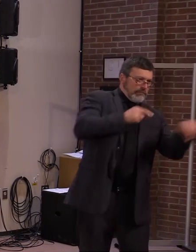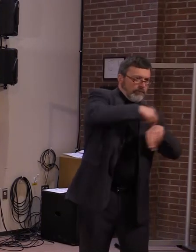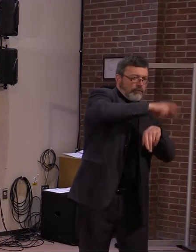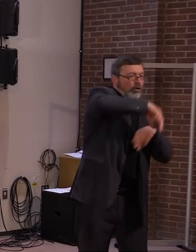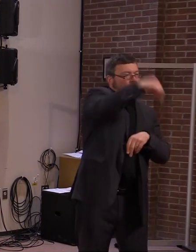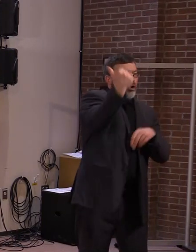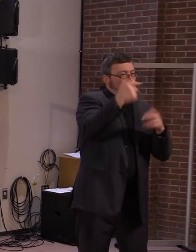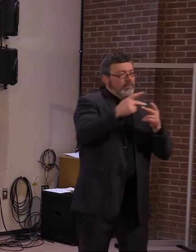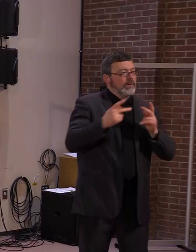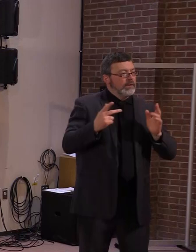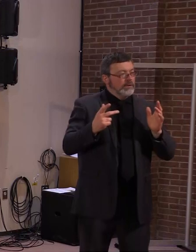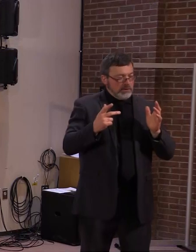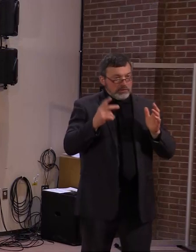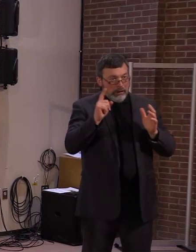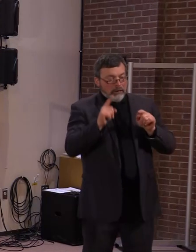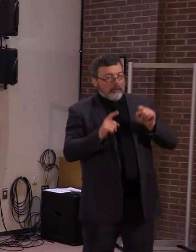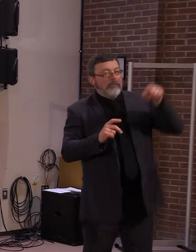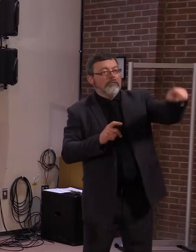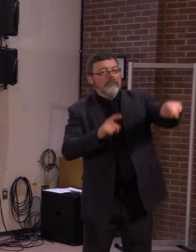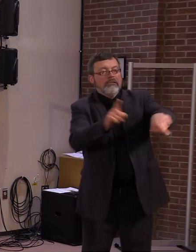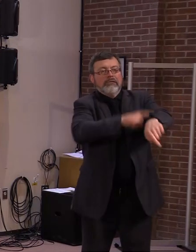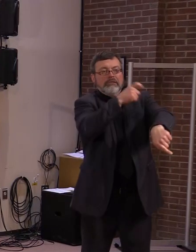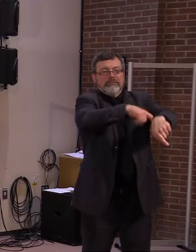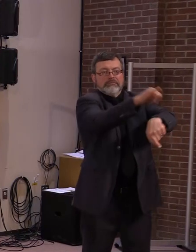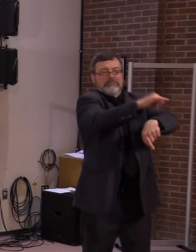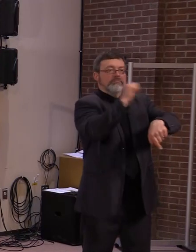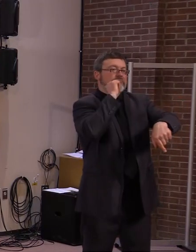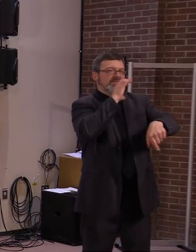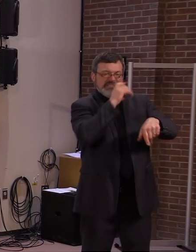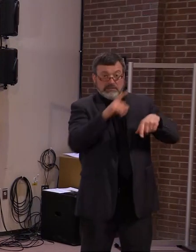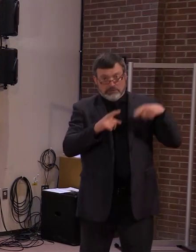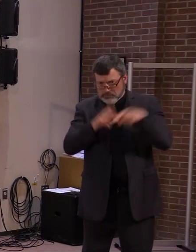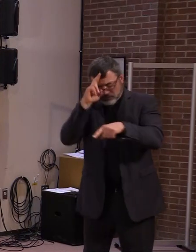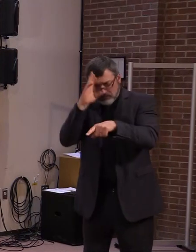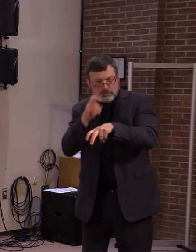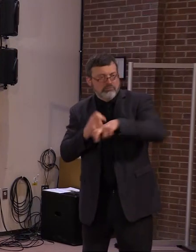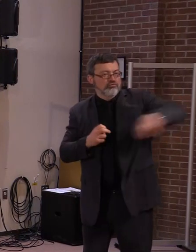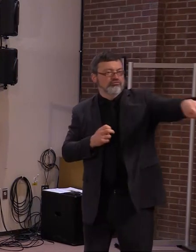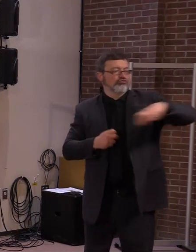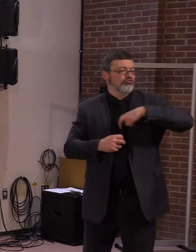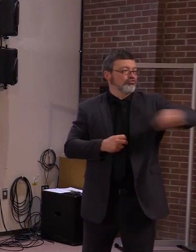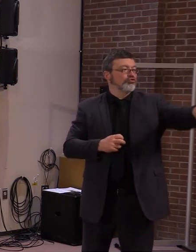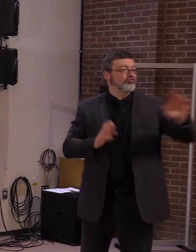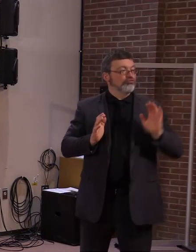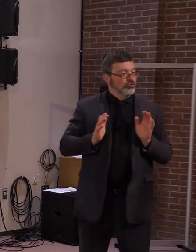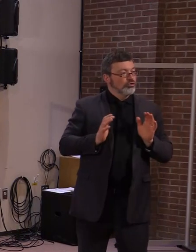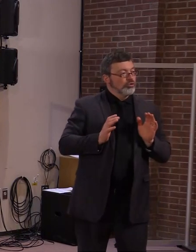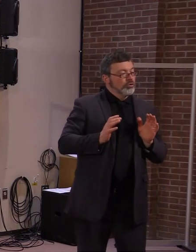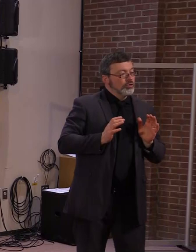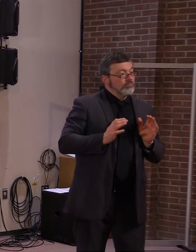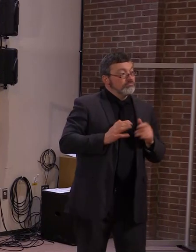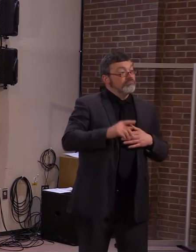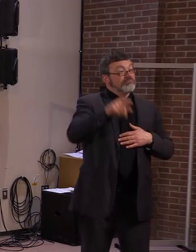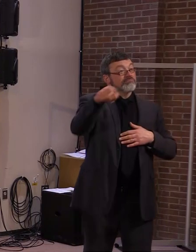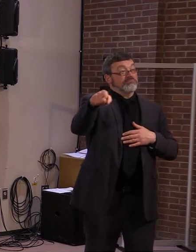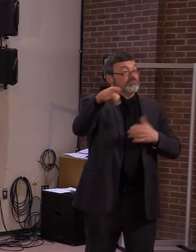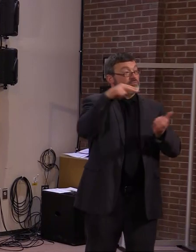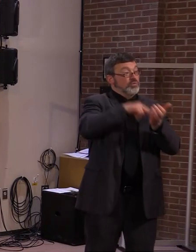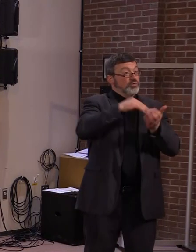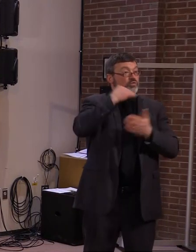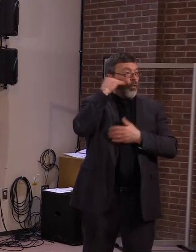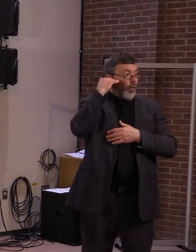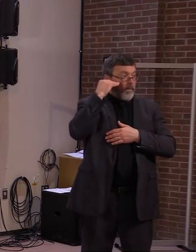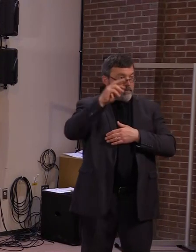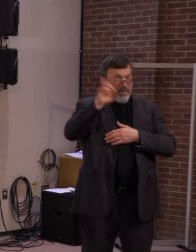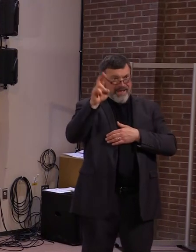rehab facilities. So far, working with the long-term care facilities, we have identified subacute beds that can be opened